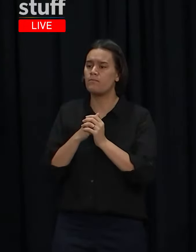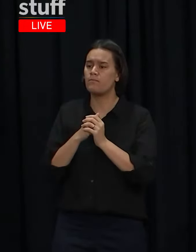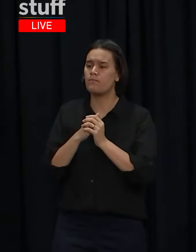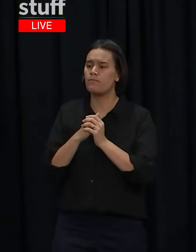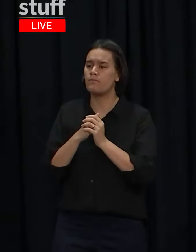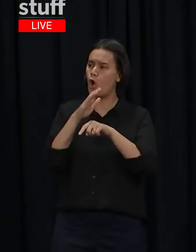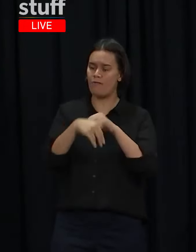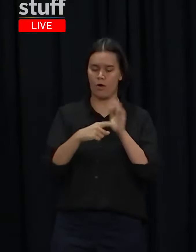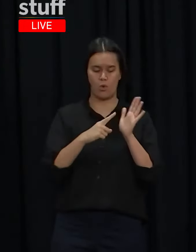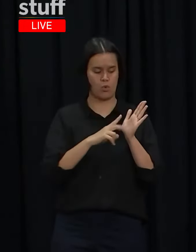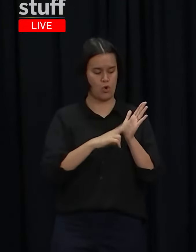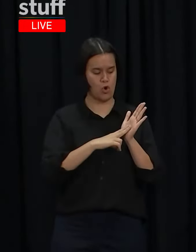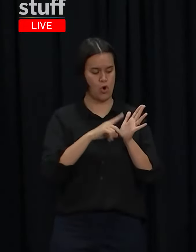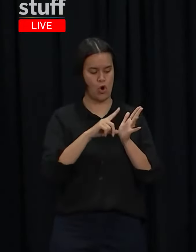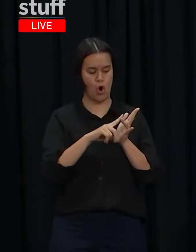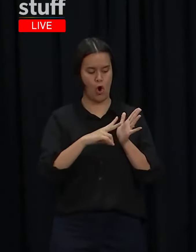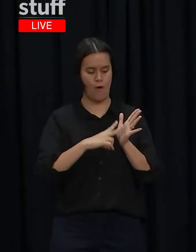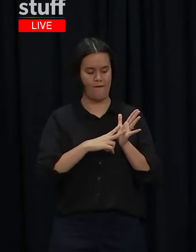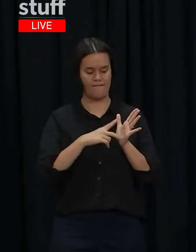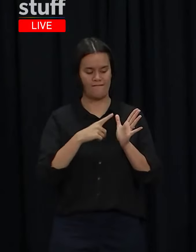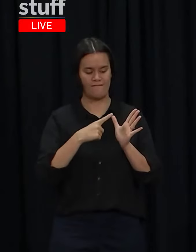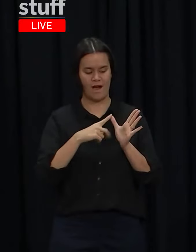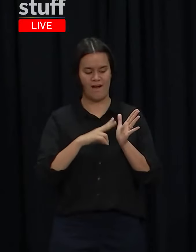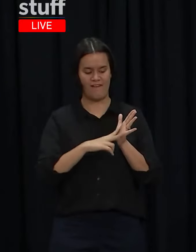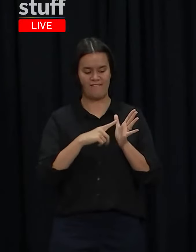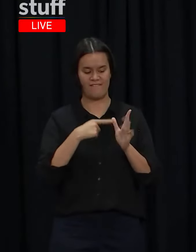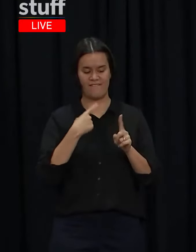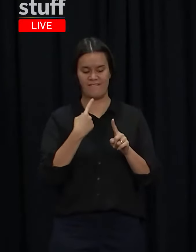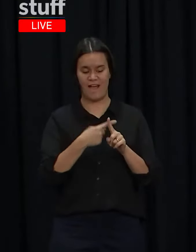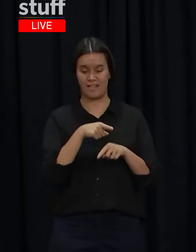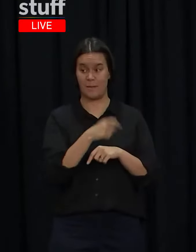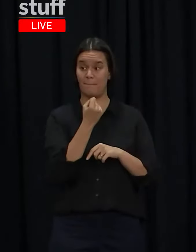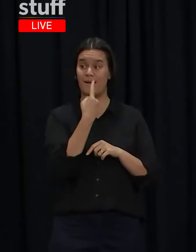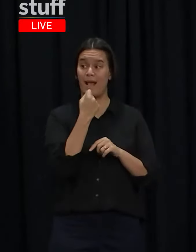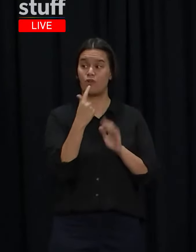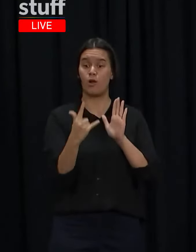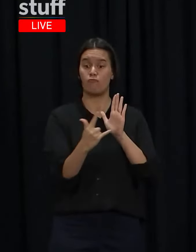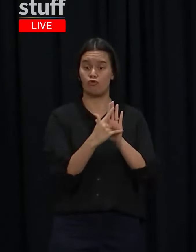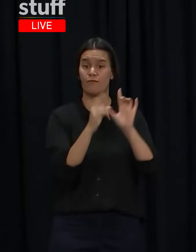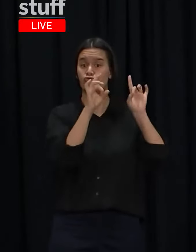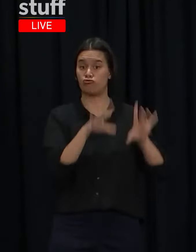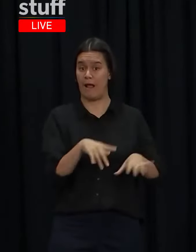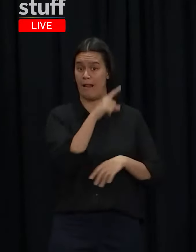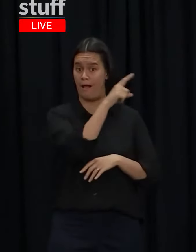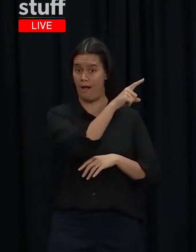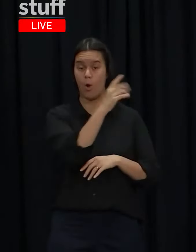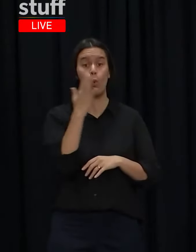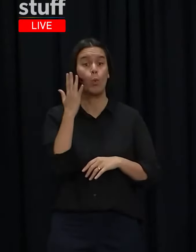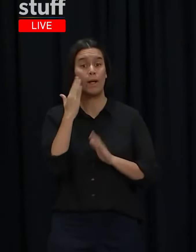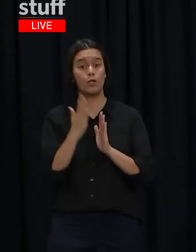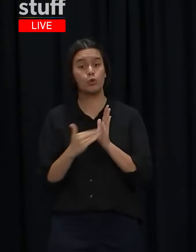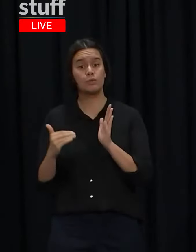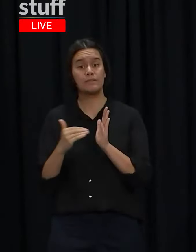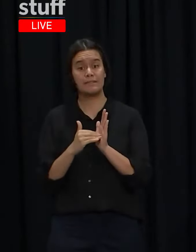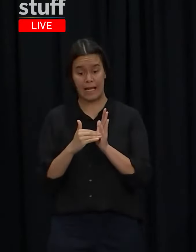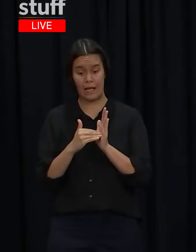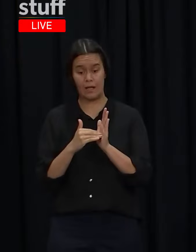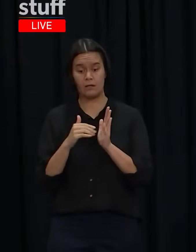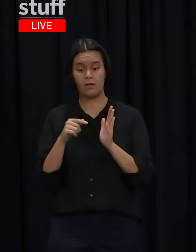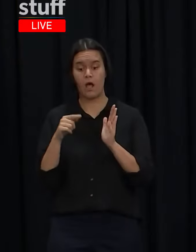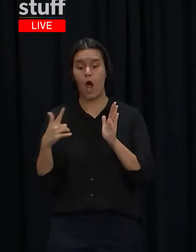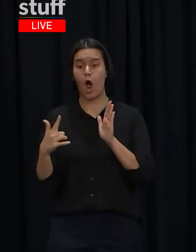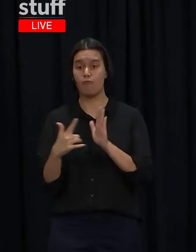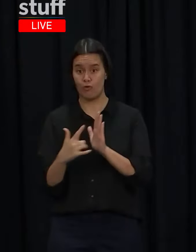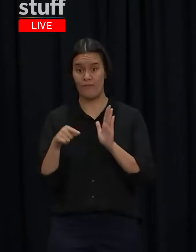novavax, so it's been approved for adults in Australia. Once it's approved here, how do you envisage it putting in rollout as a primary vaccine and a